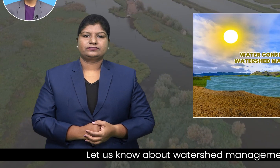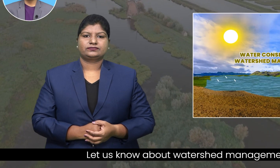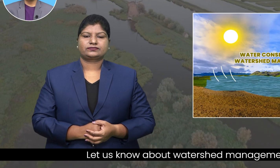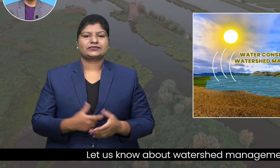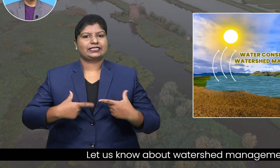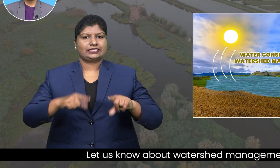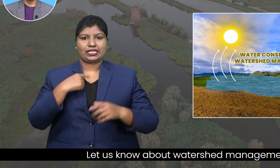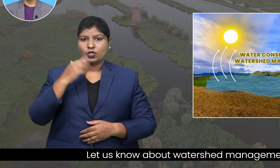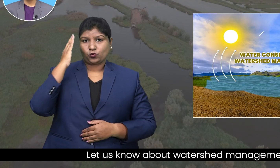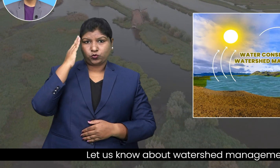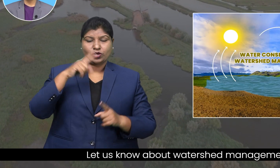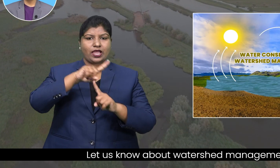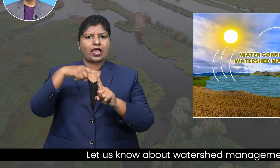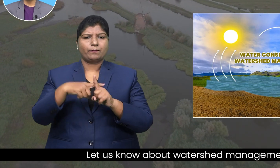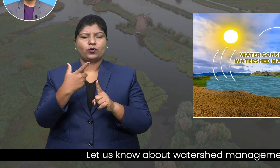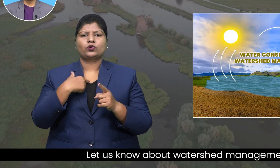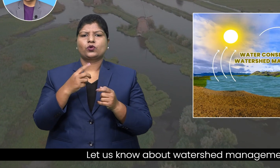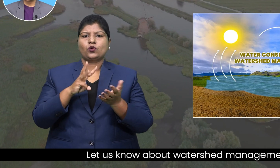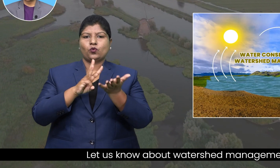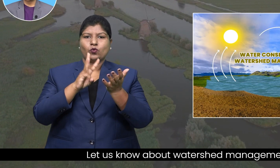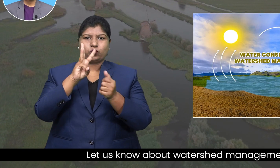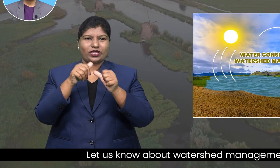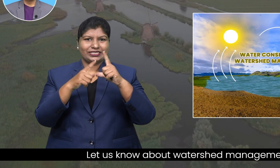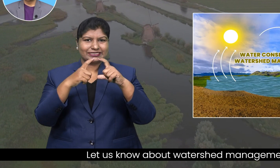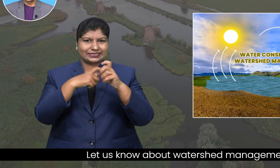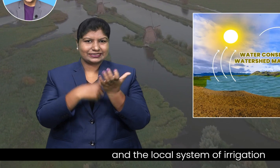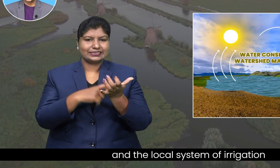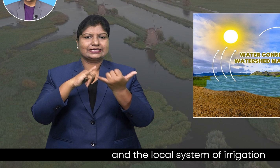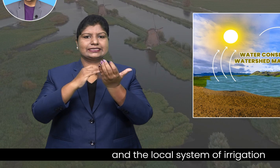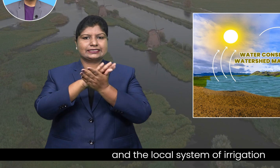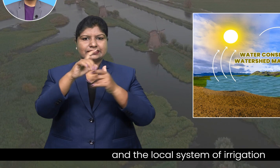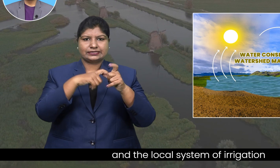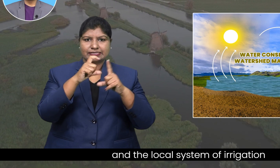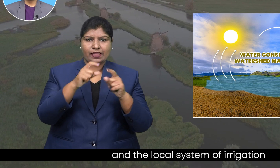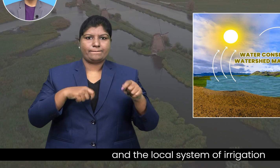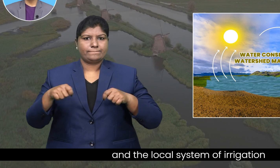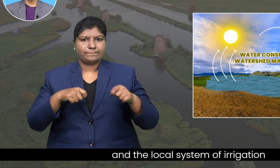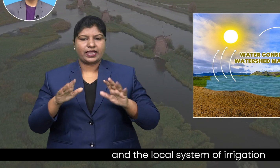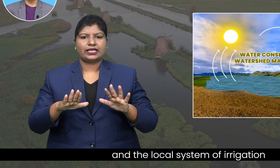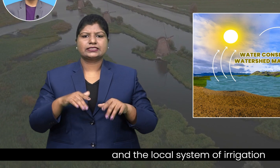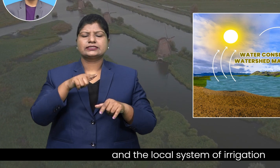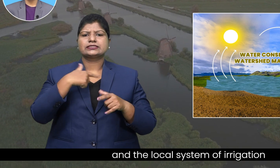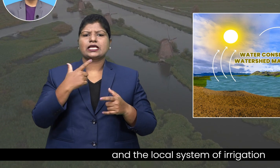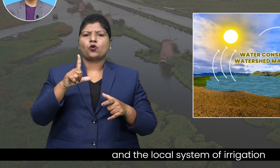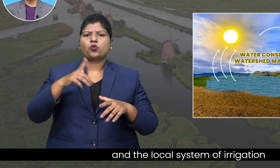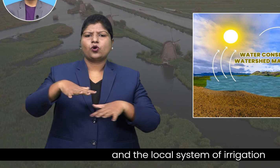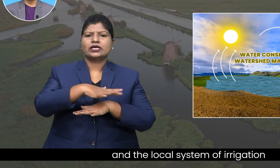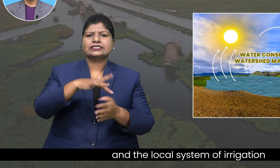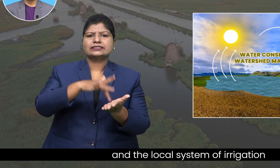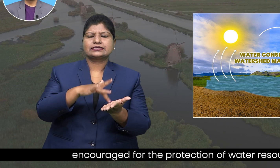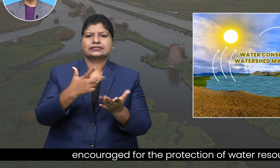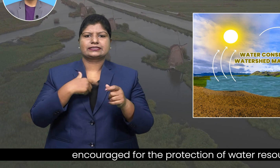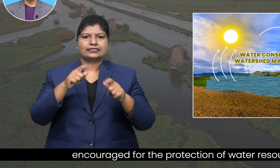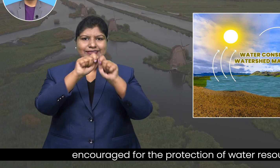Let us know about watershed management and the local system of